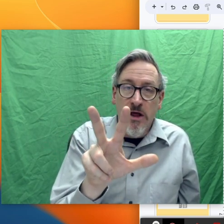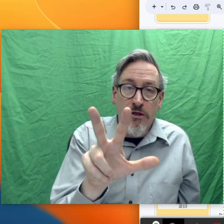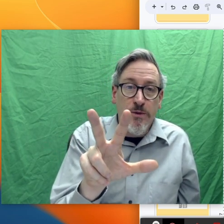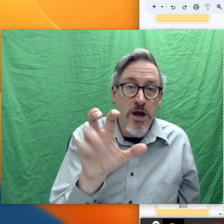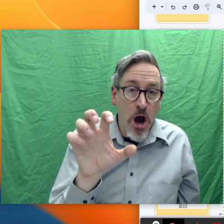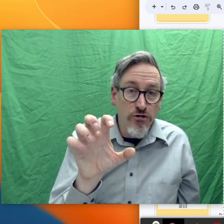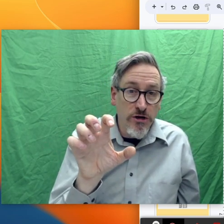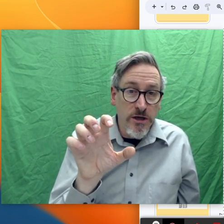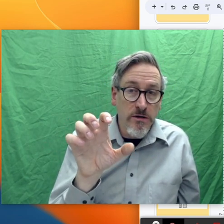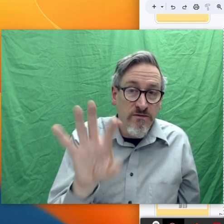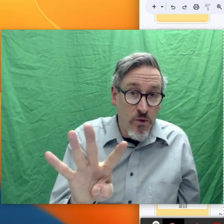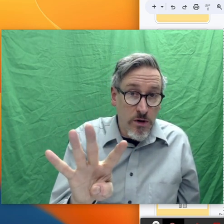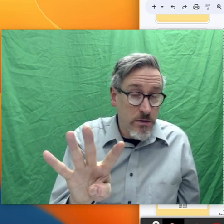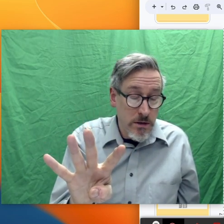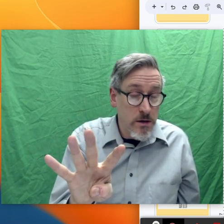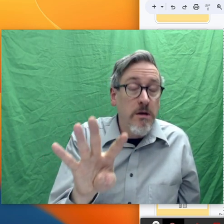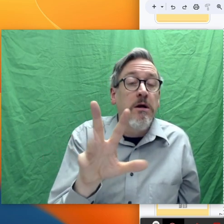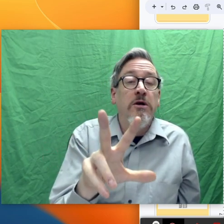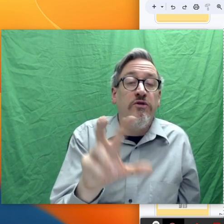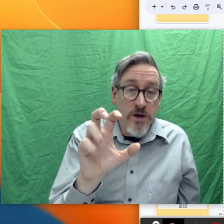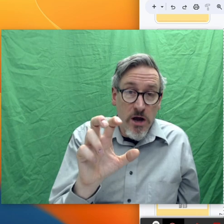even 304,